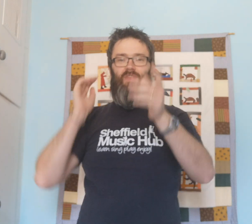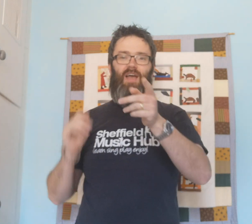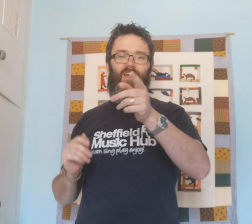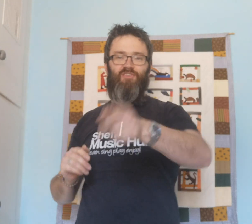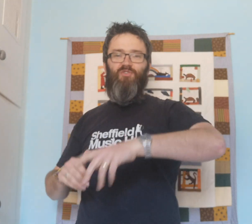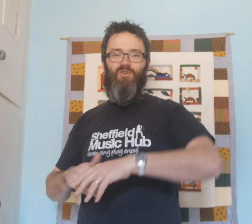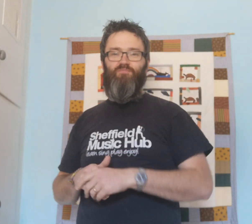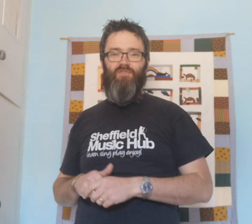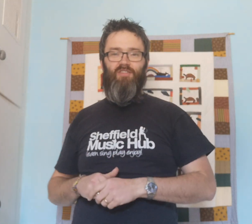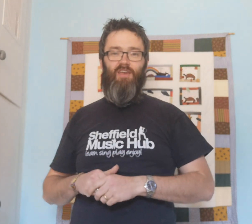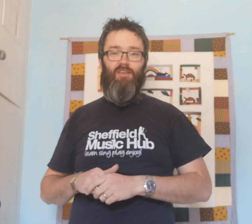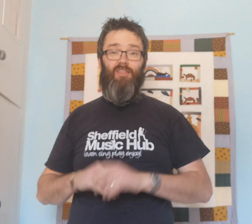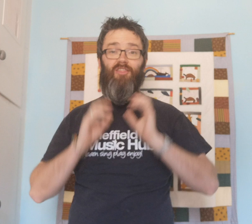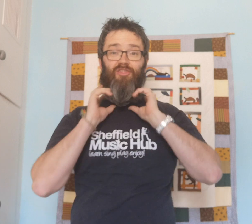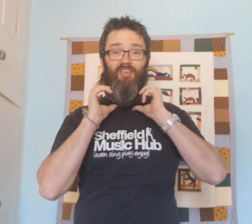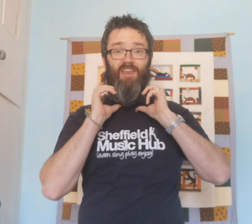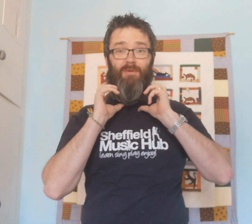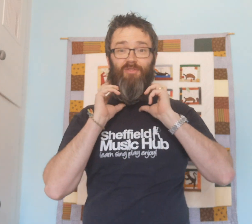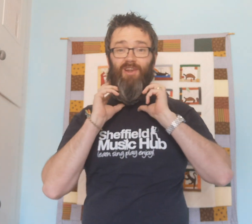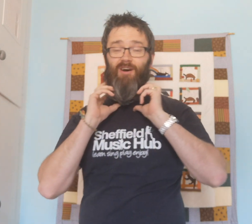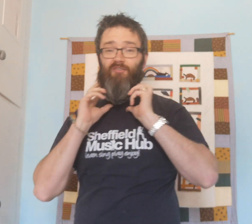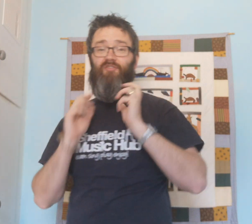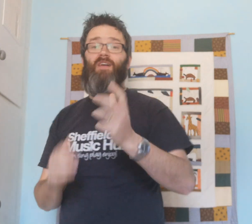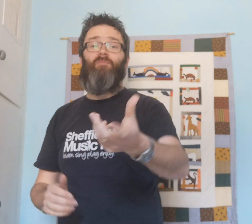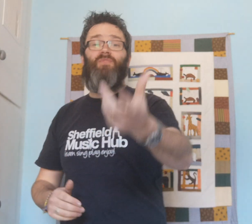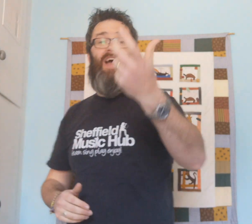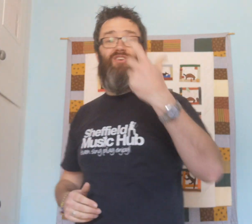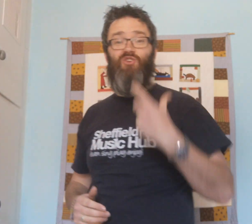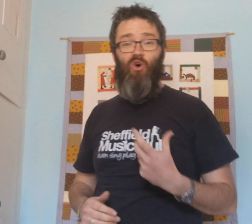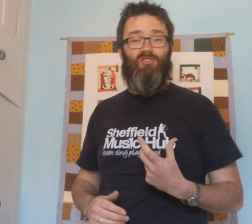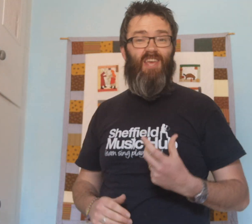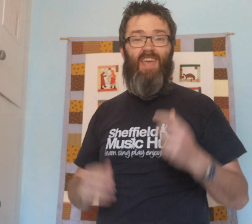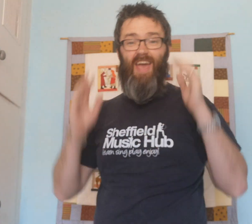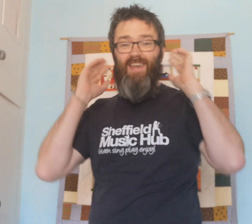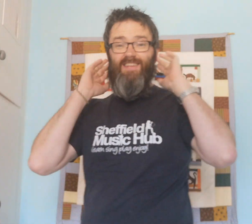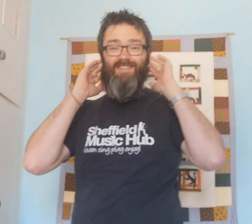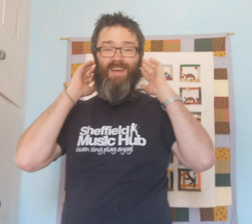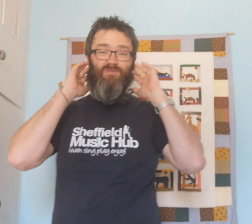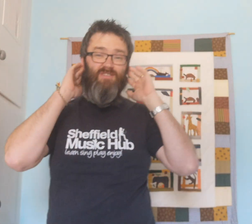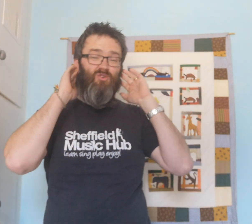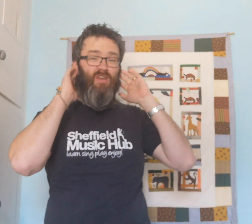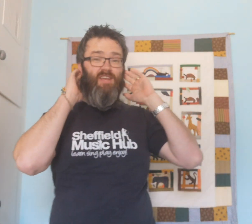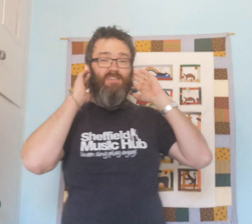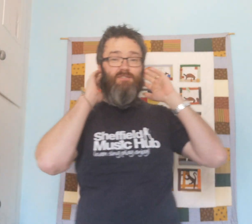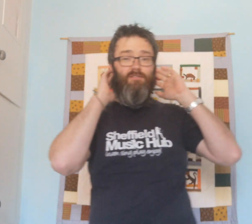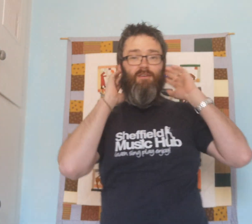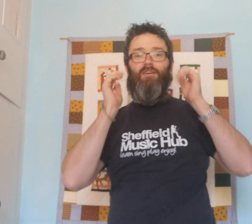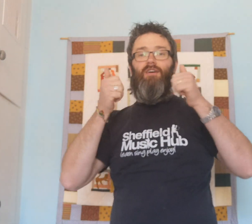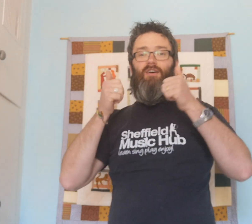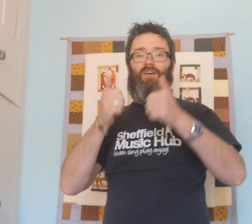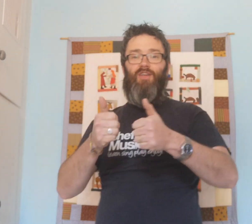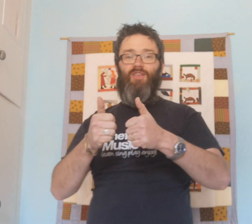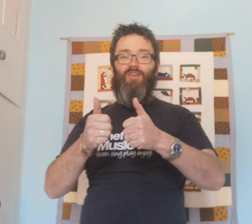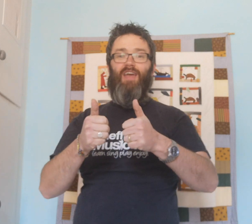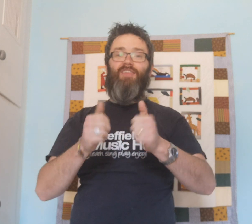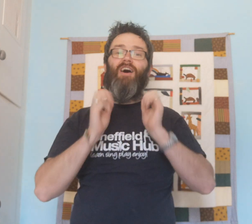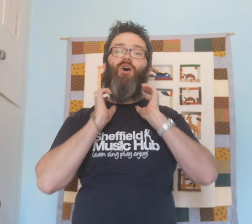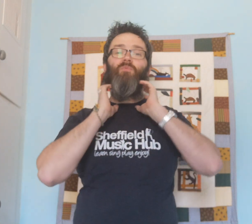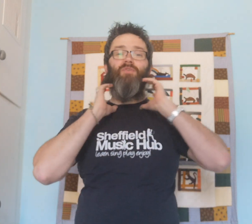And if you could breathe in, thinking about the laugh, and not hear any sounds in your ears, you're getting that openness,